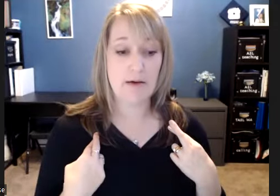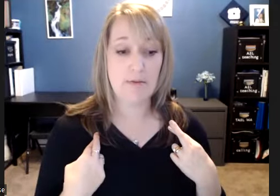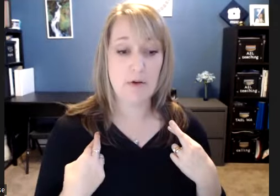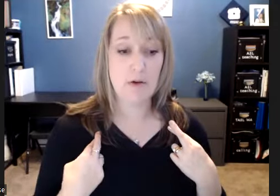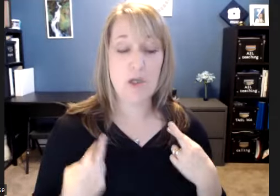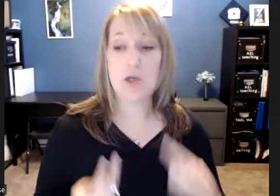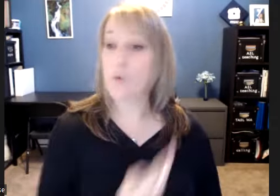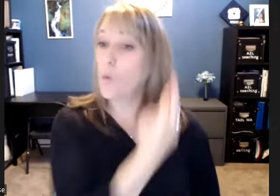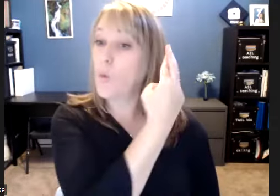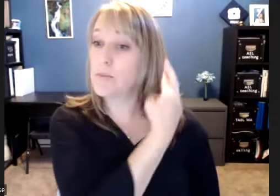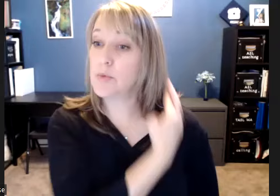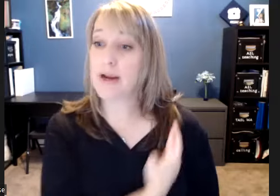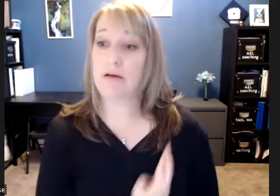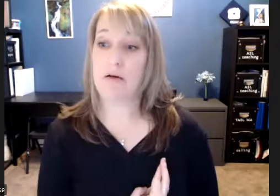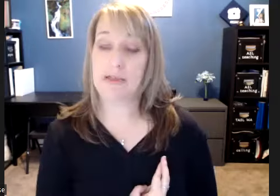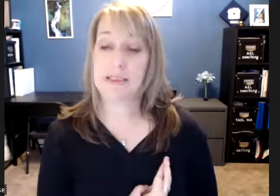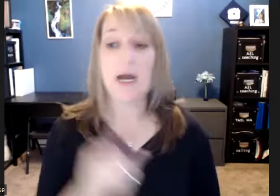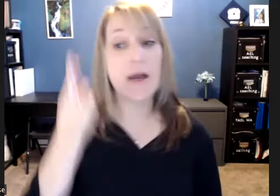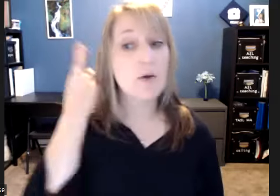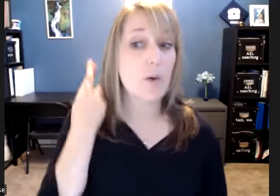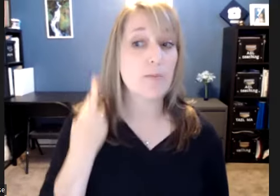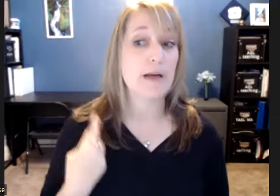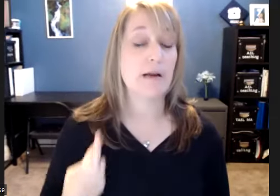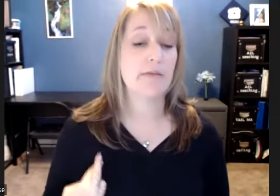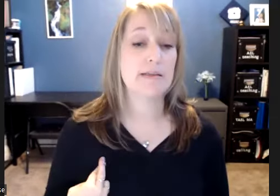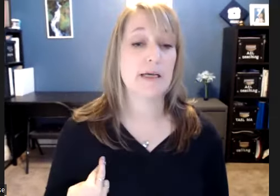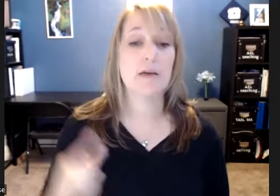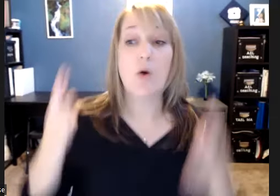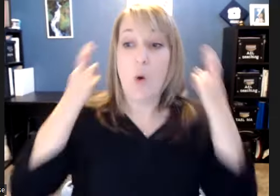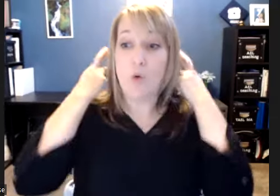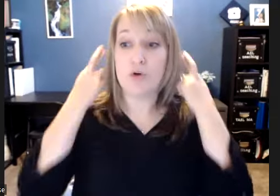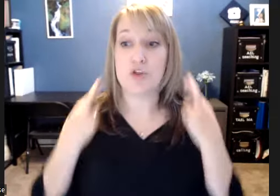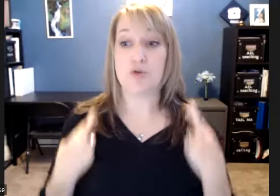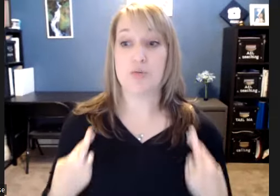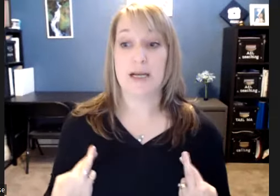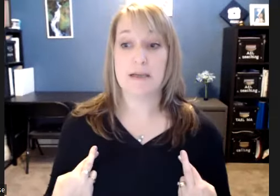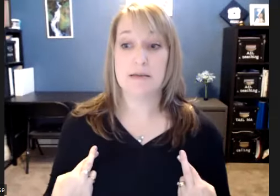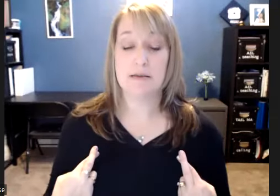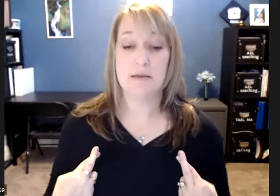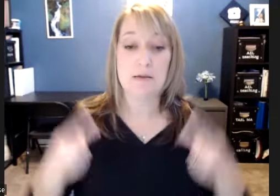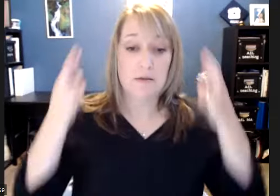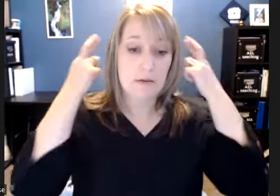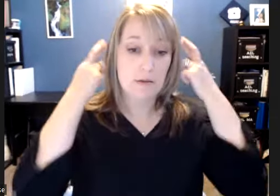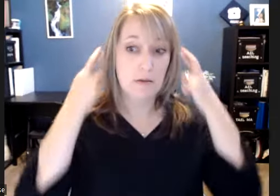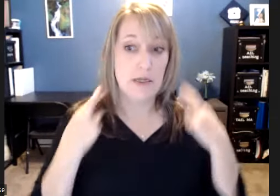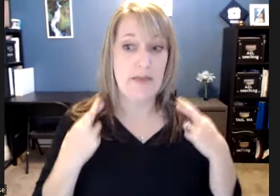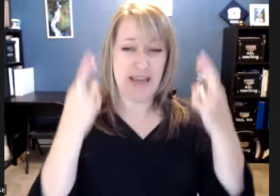have, you know, one braid on the side or one braid on this side or two braids, and they kind